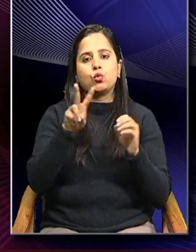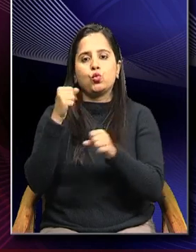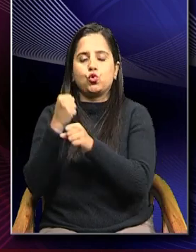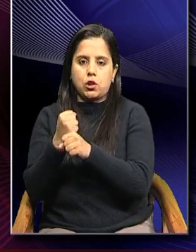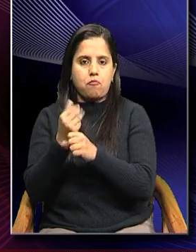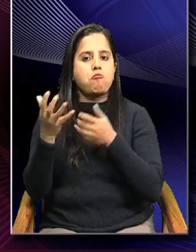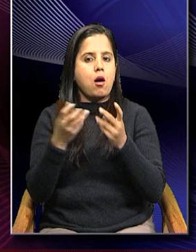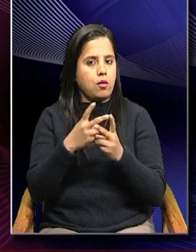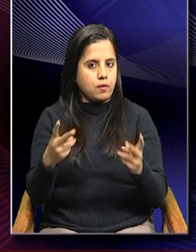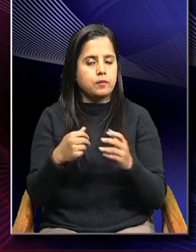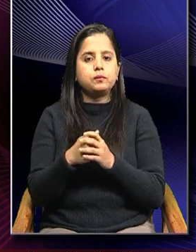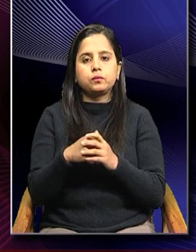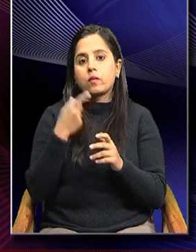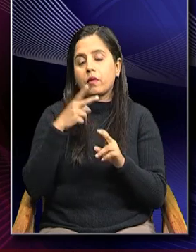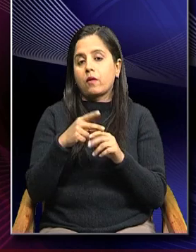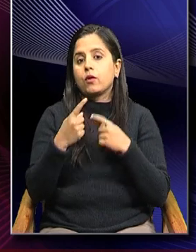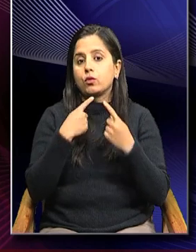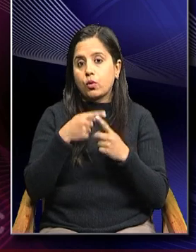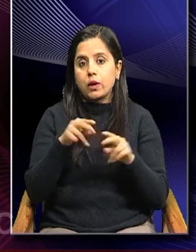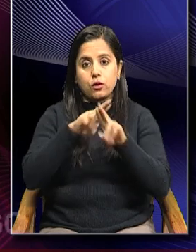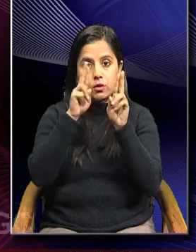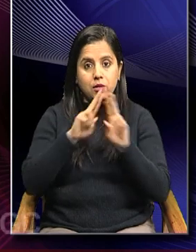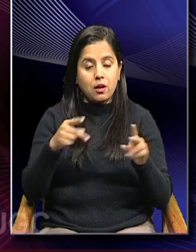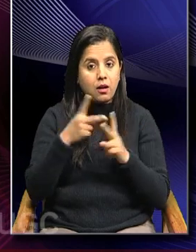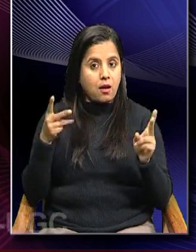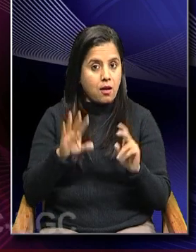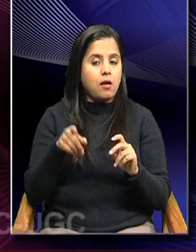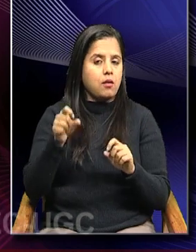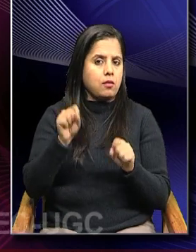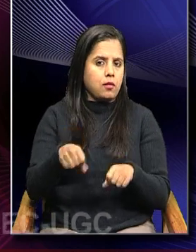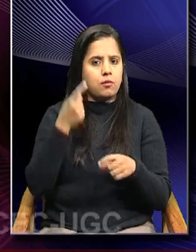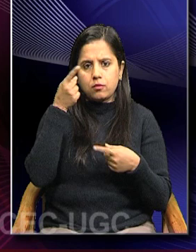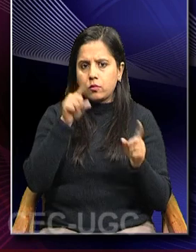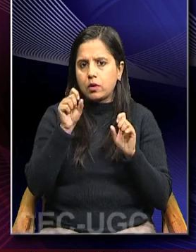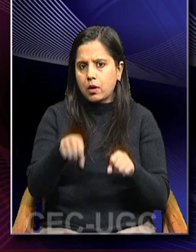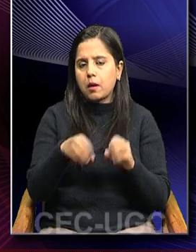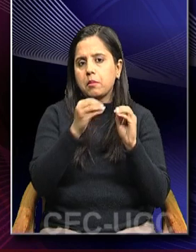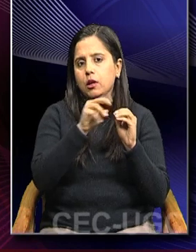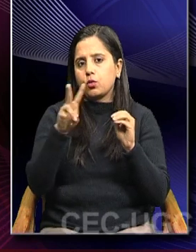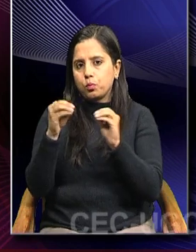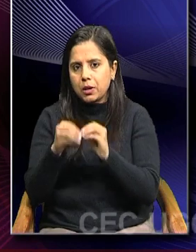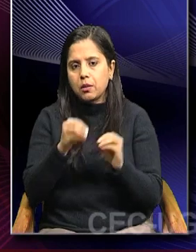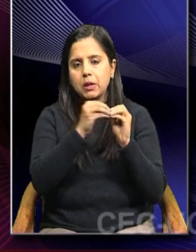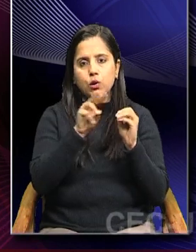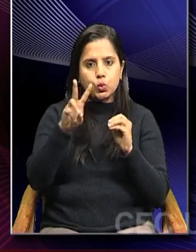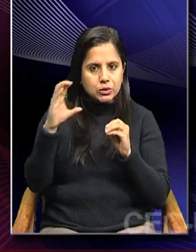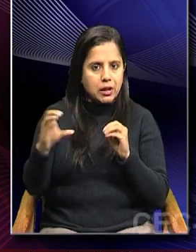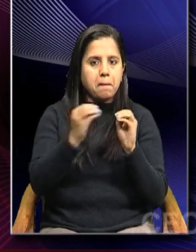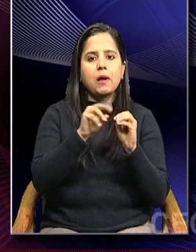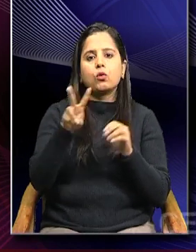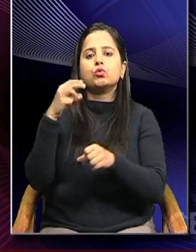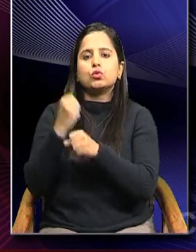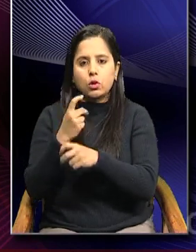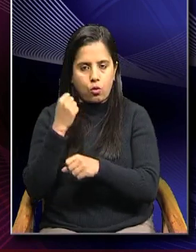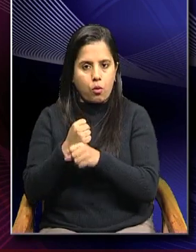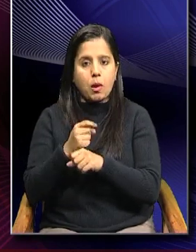market. And if I am talking about international market, of course our strategy can be B2B, B2C, B2G, but at